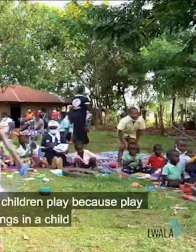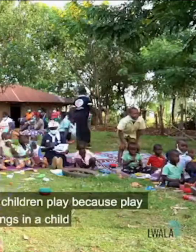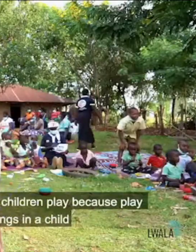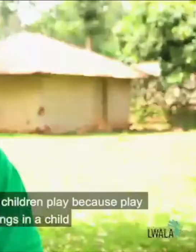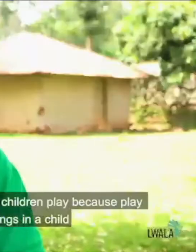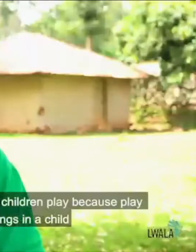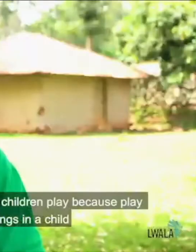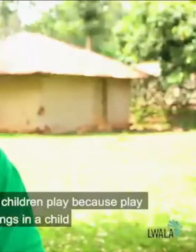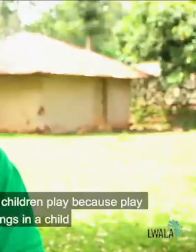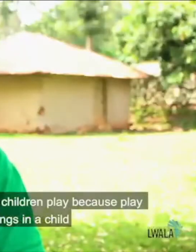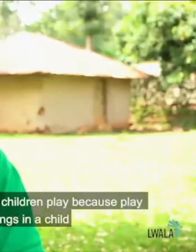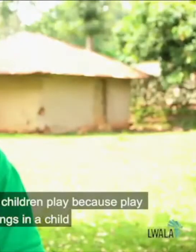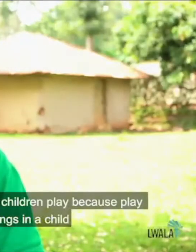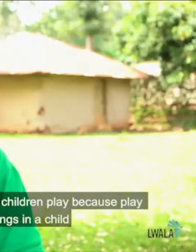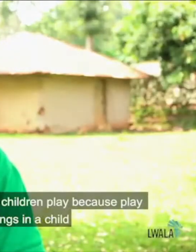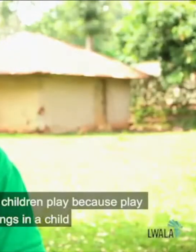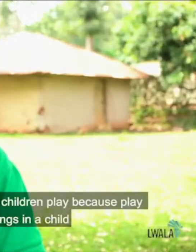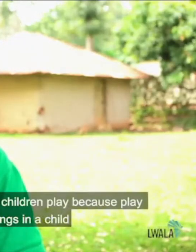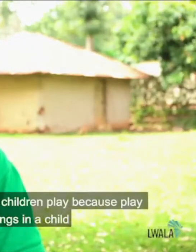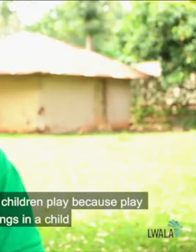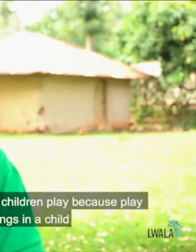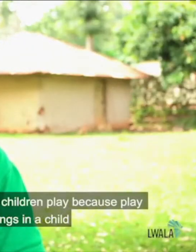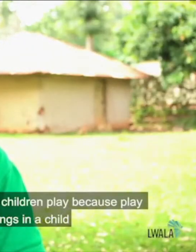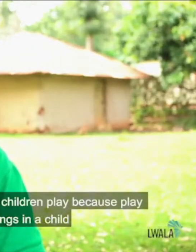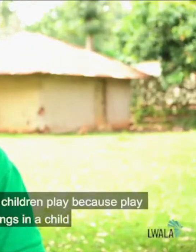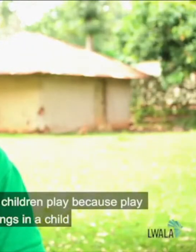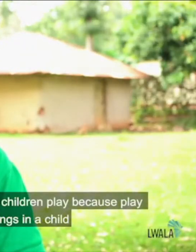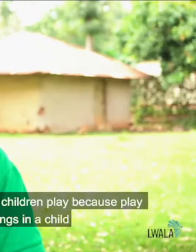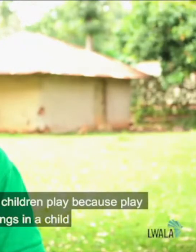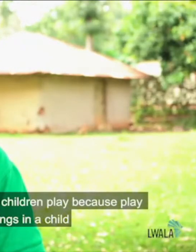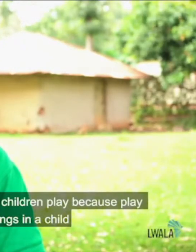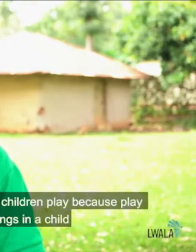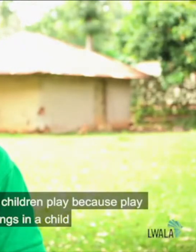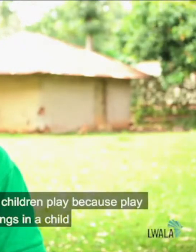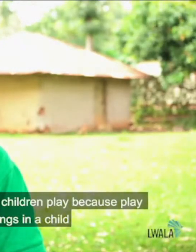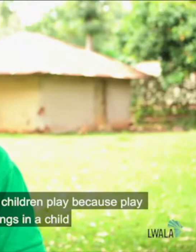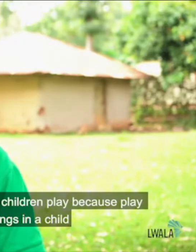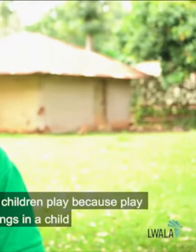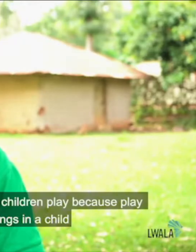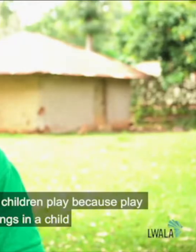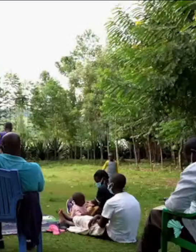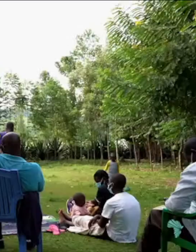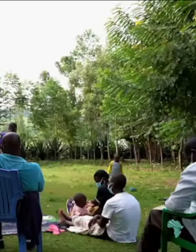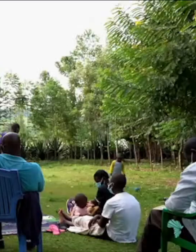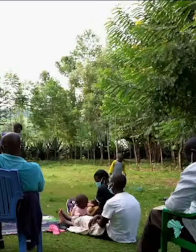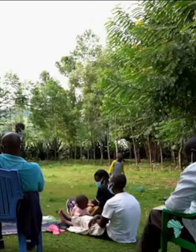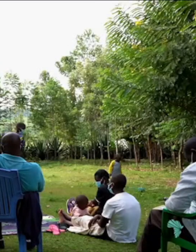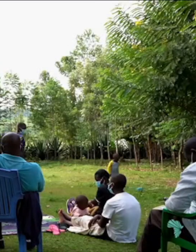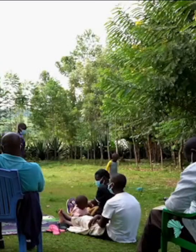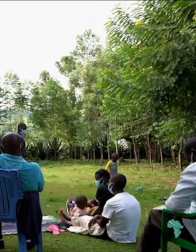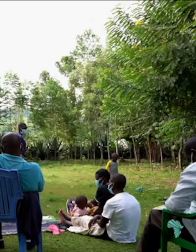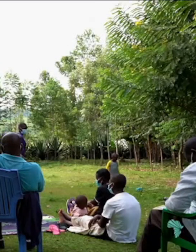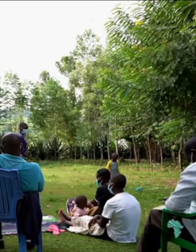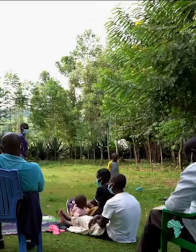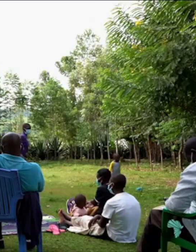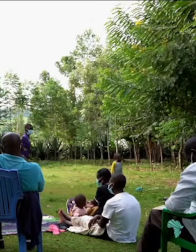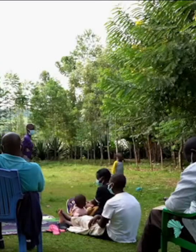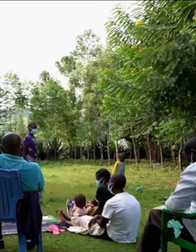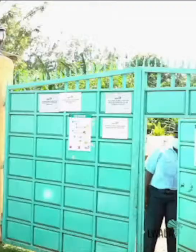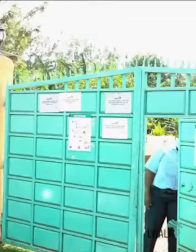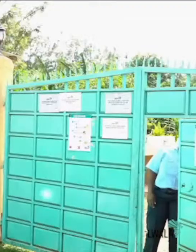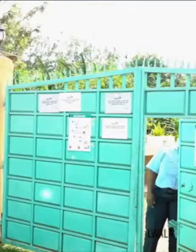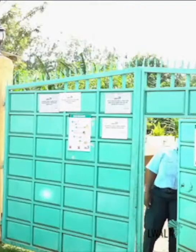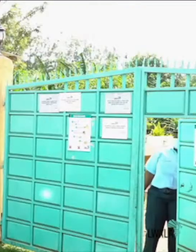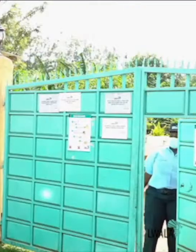to let the children play, because play develops so many things in a child. Through its community-led health